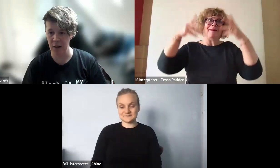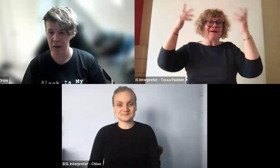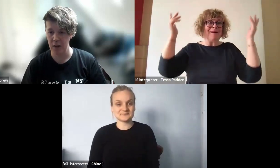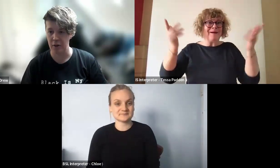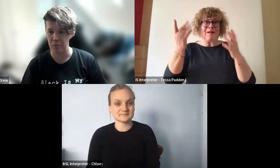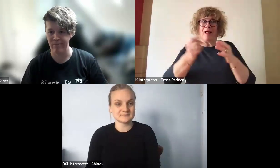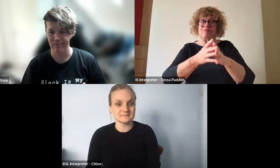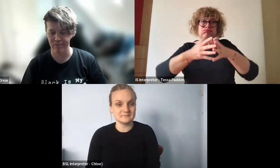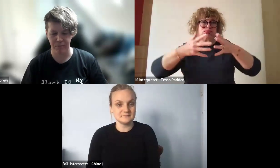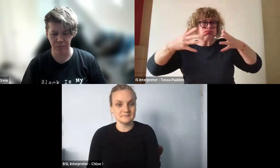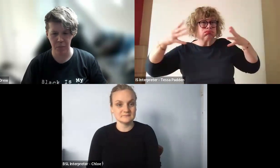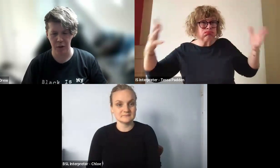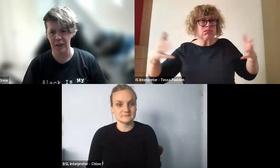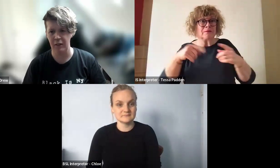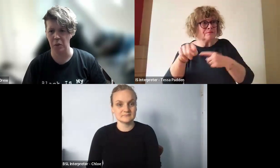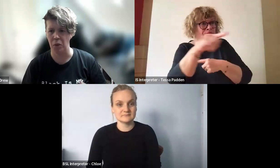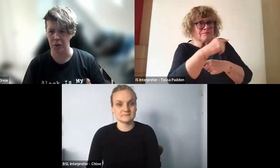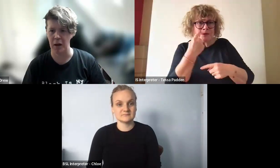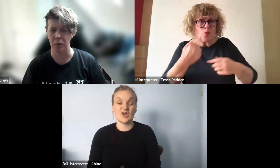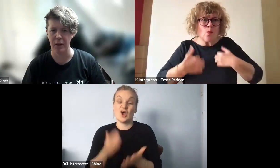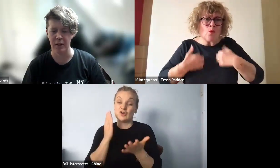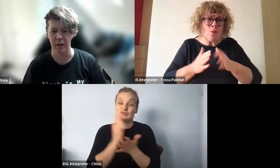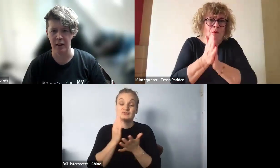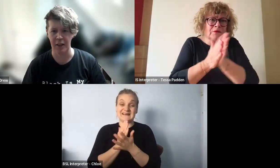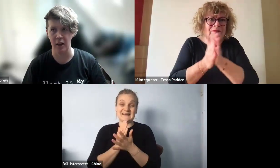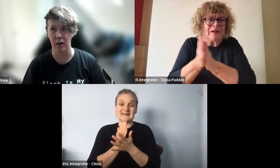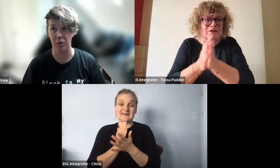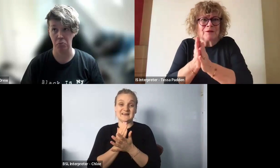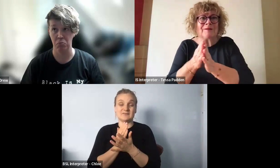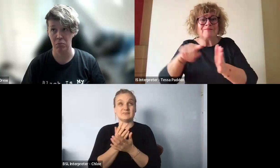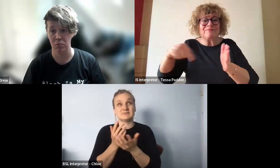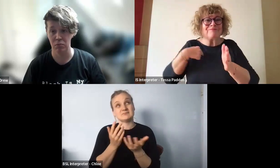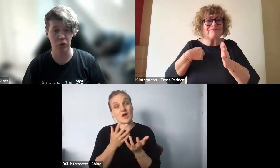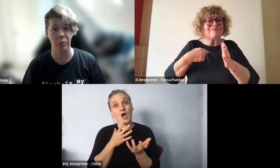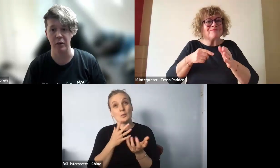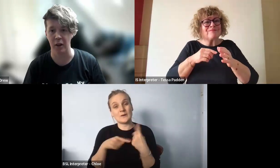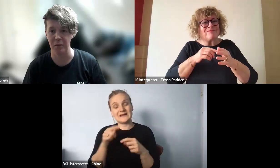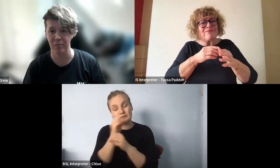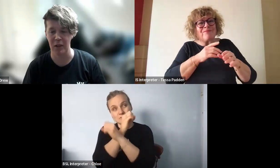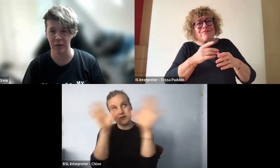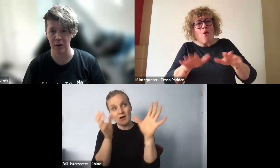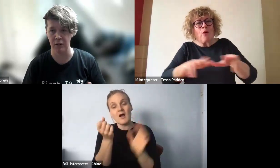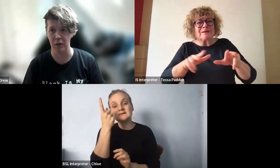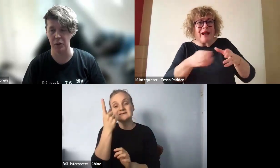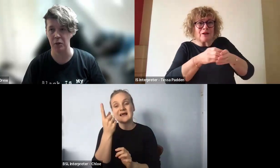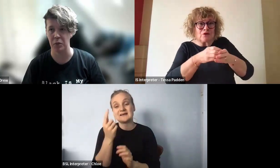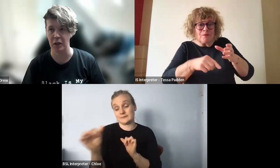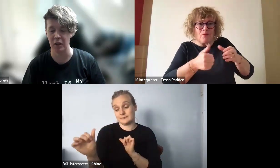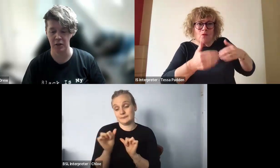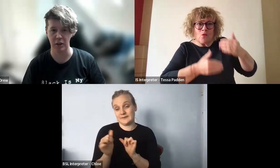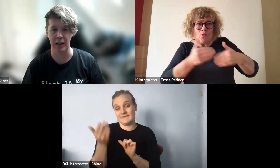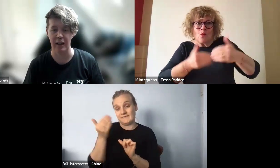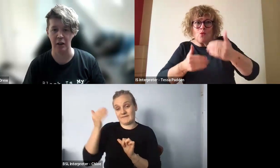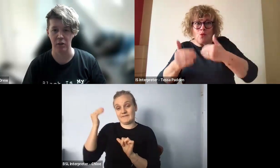well. So effectively, what we want to grapple with is that in the last short period of time, even those of us who have